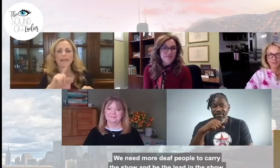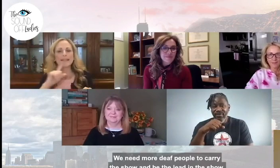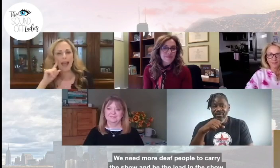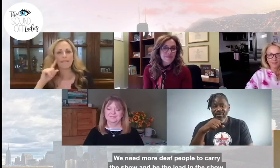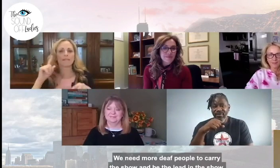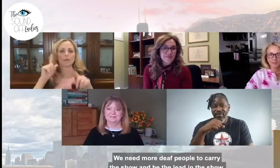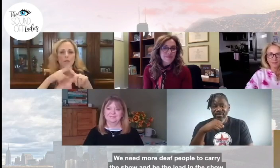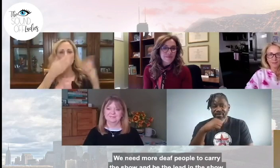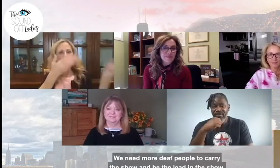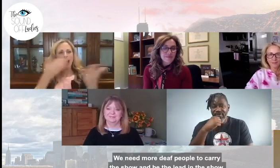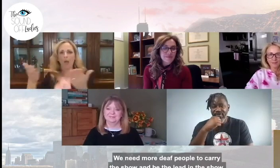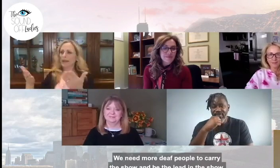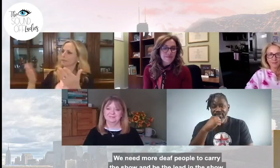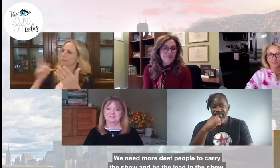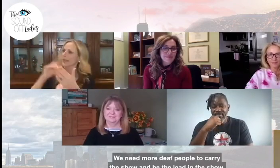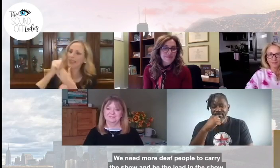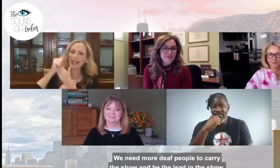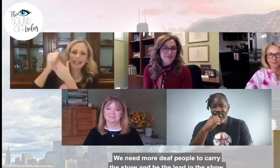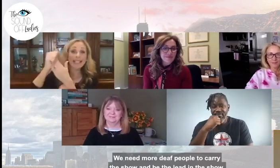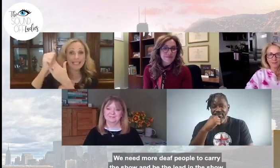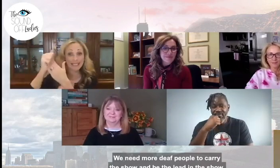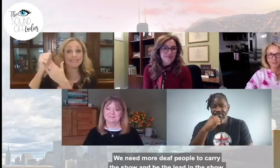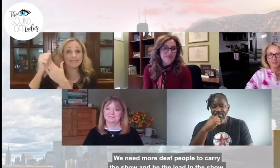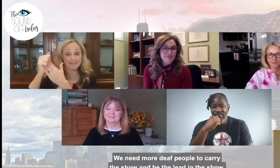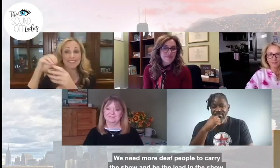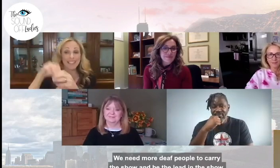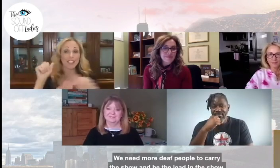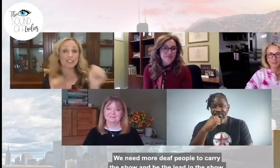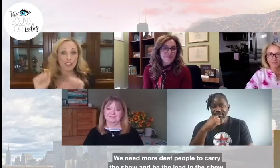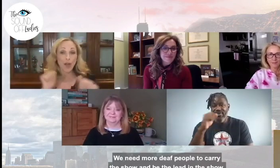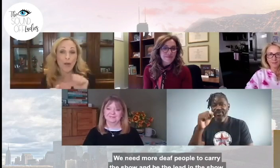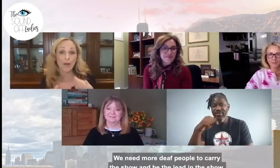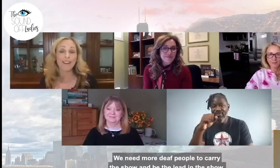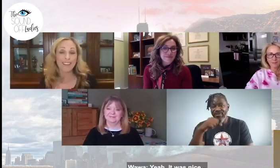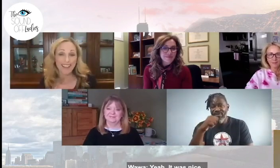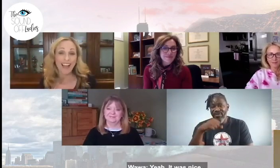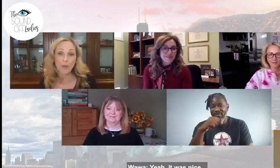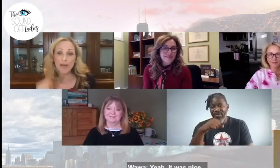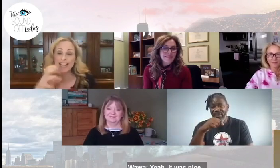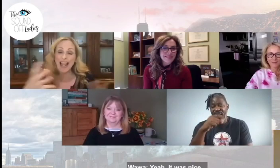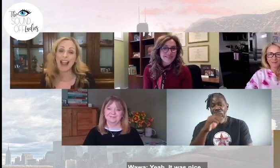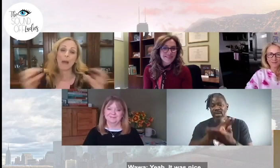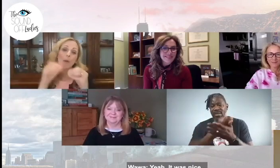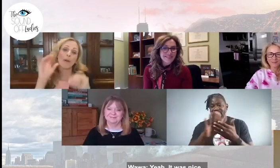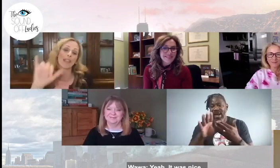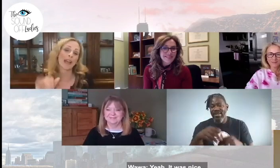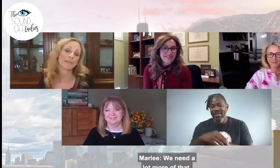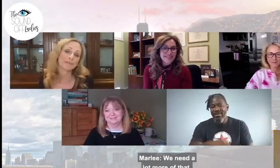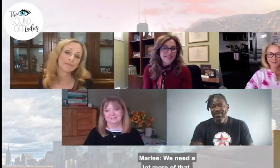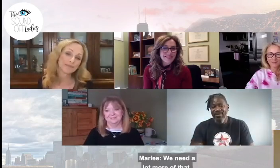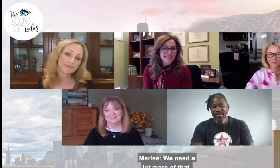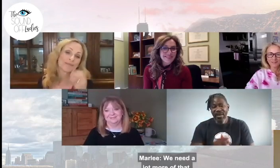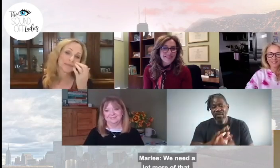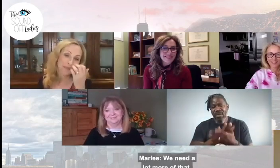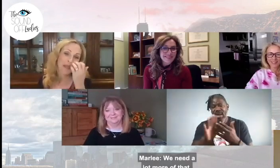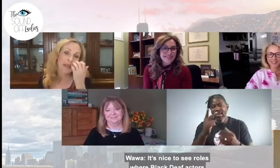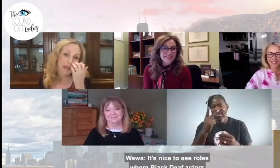and more deaf people can carry on and follow that dream too and be a lead actor in a role.